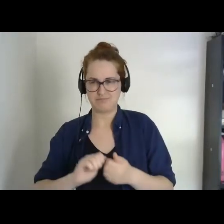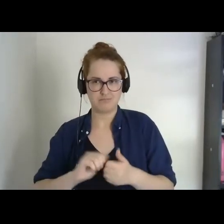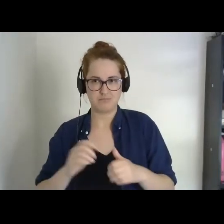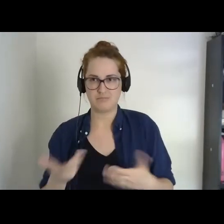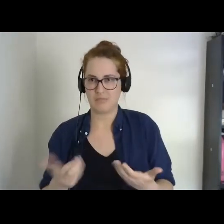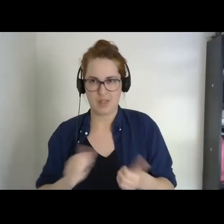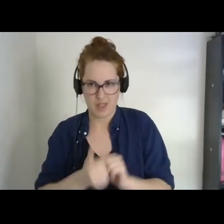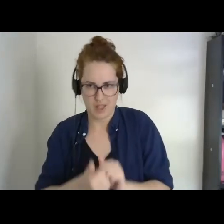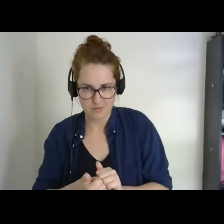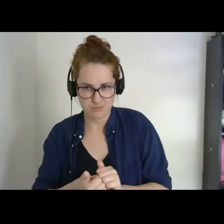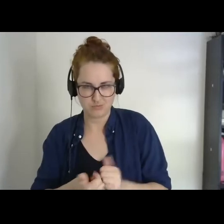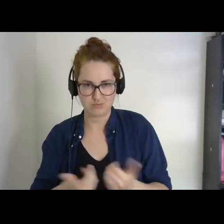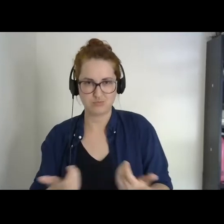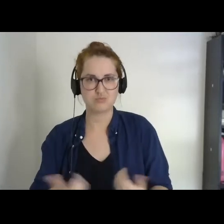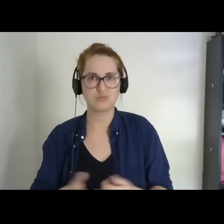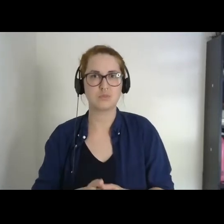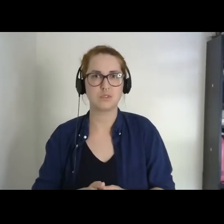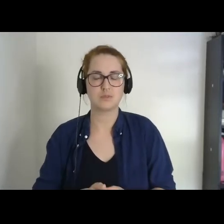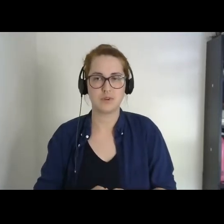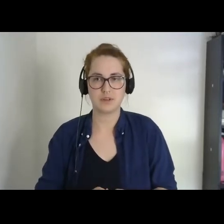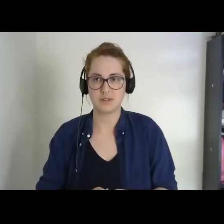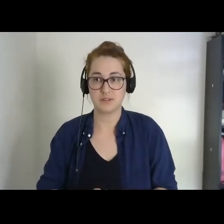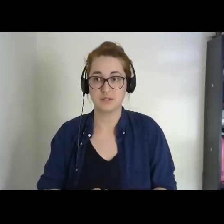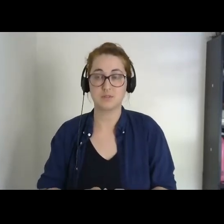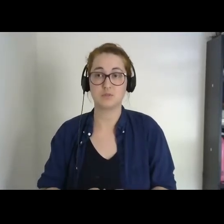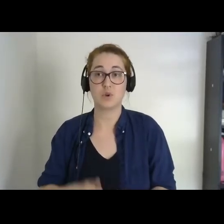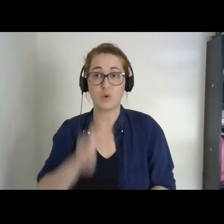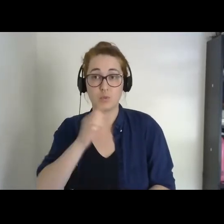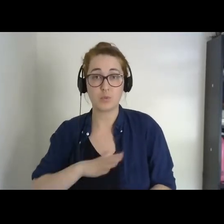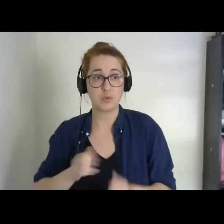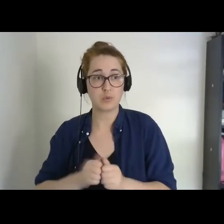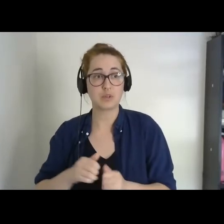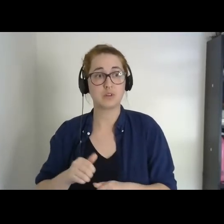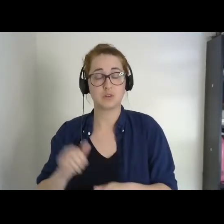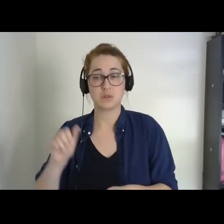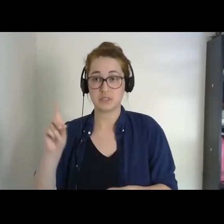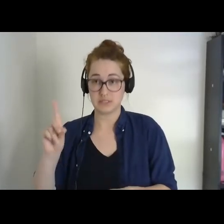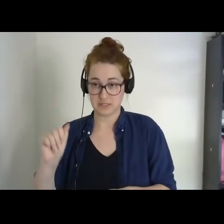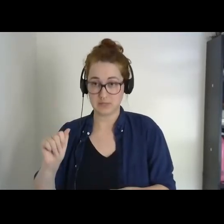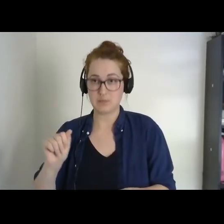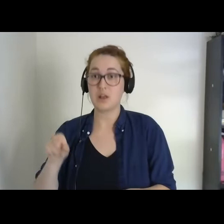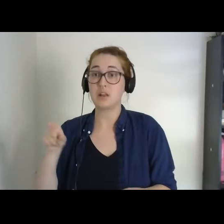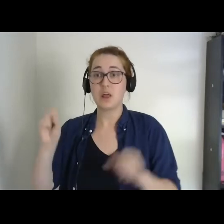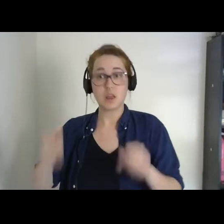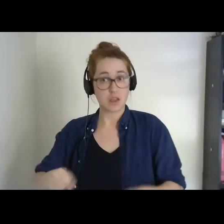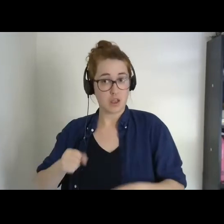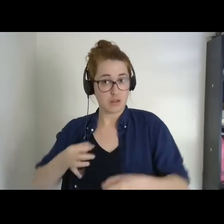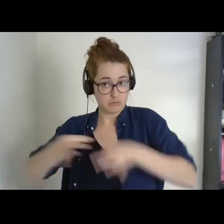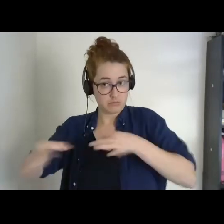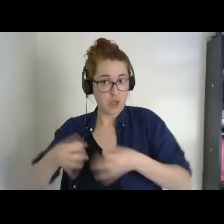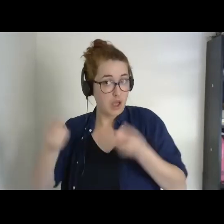individual circumstances of women with disabilities, such as their ability to describe what happened, as opposed